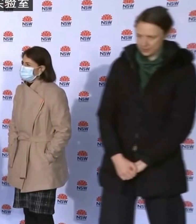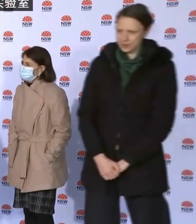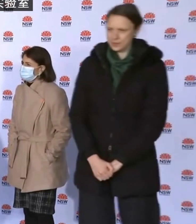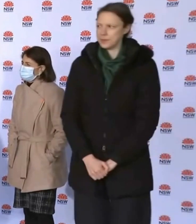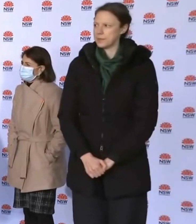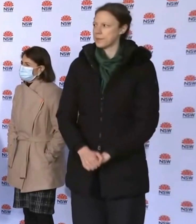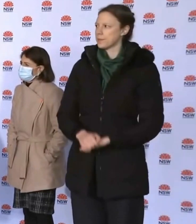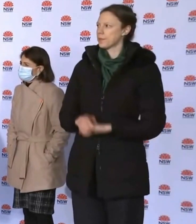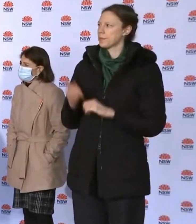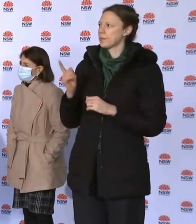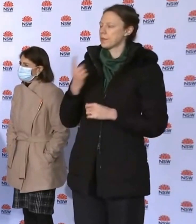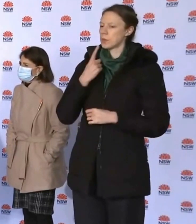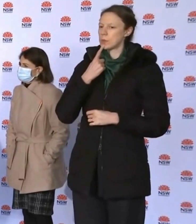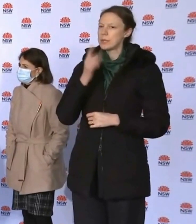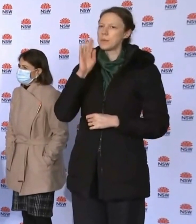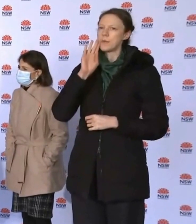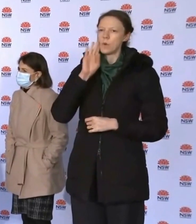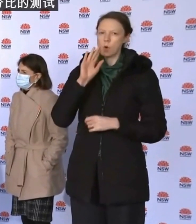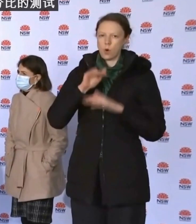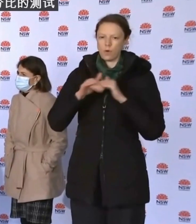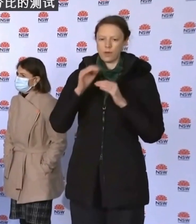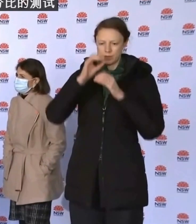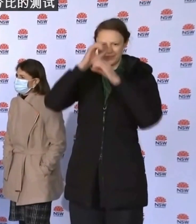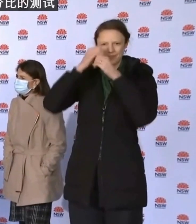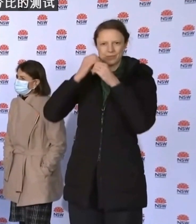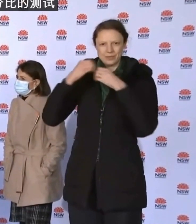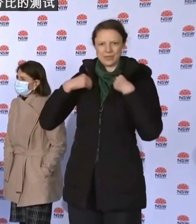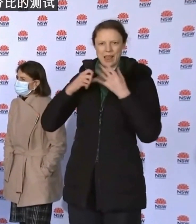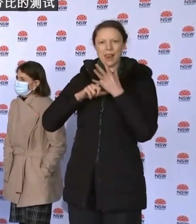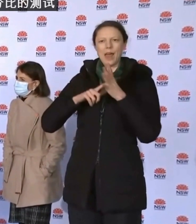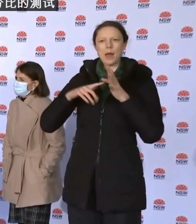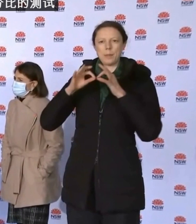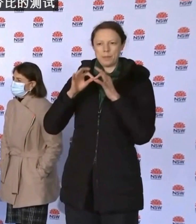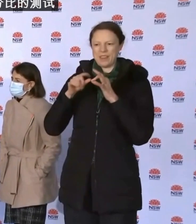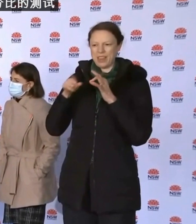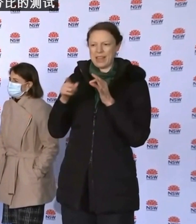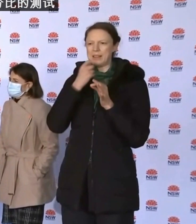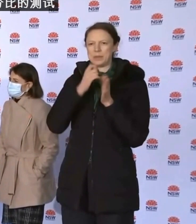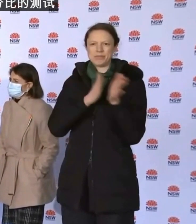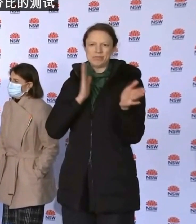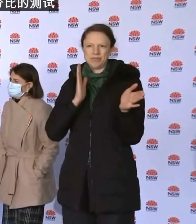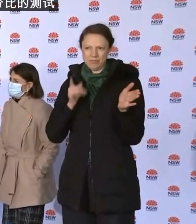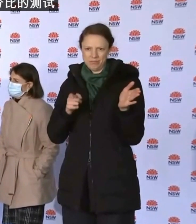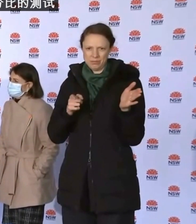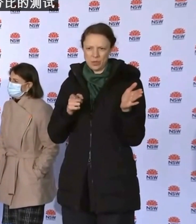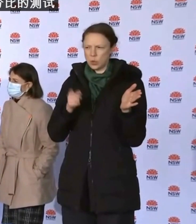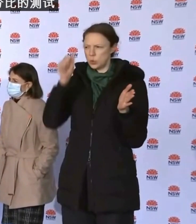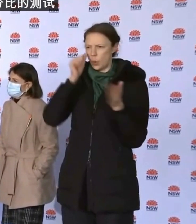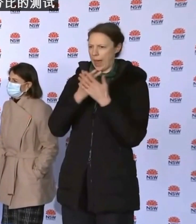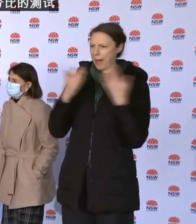that you mentioned at the beginning, the one that has had some delays, do you know what percentage of tests are going to that